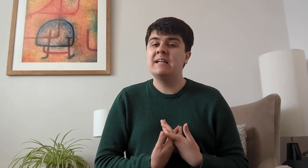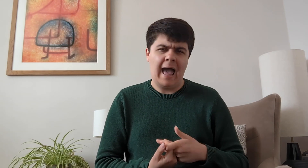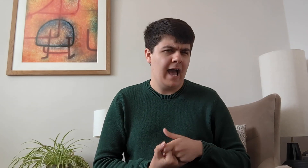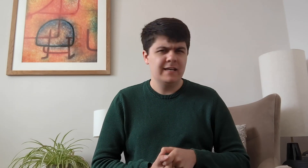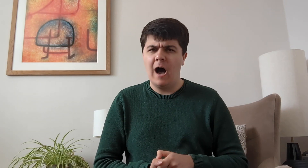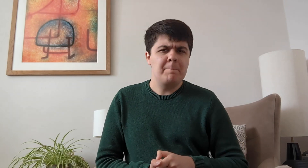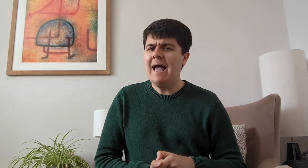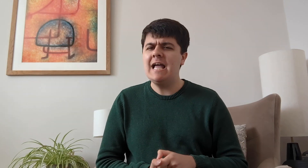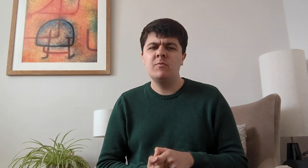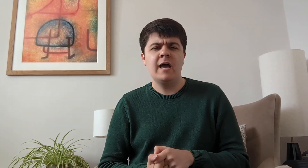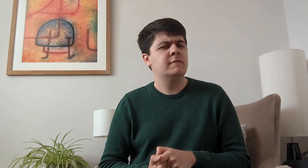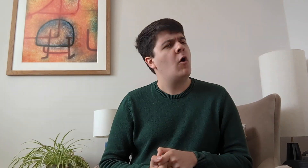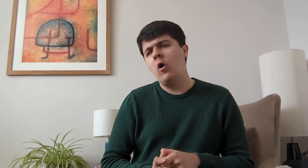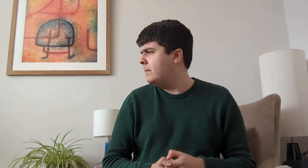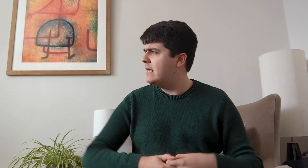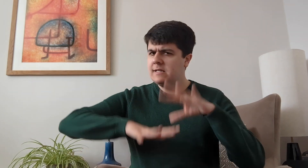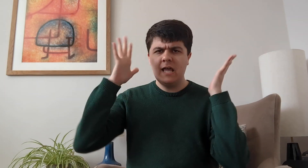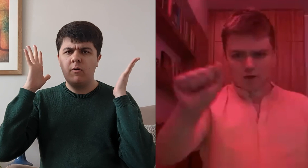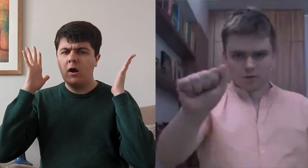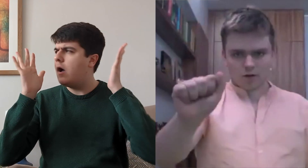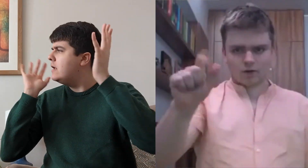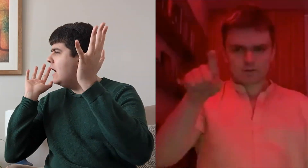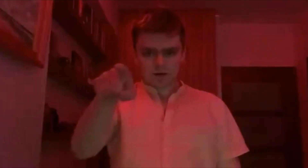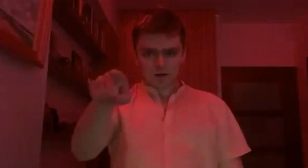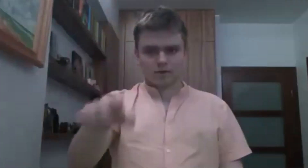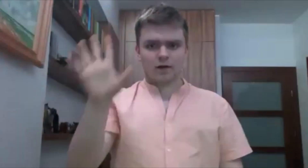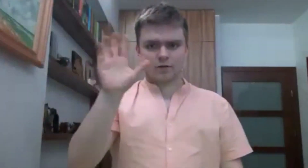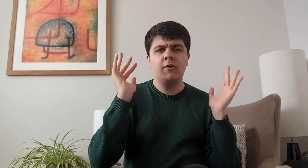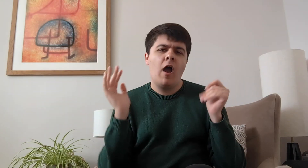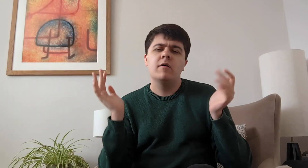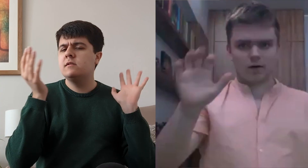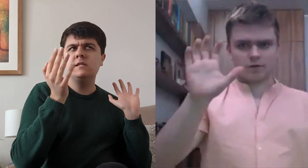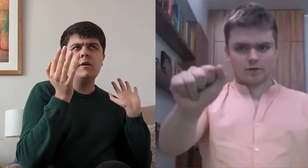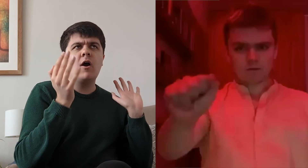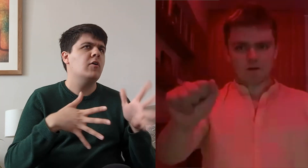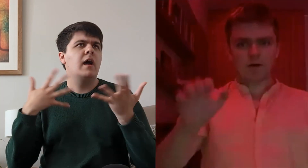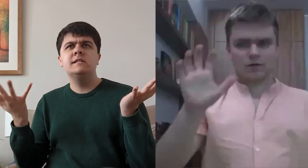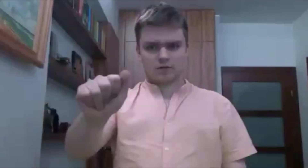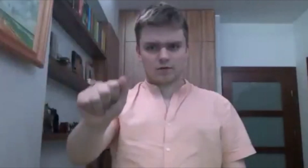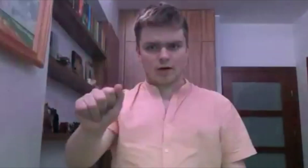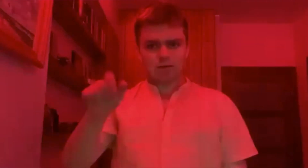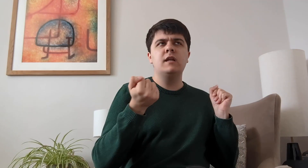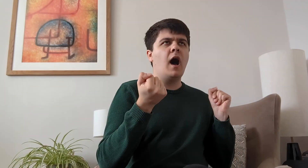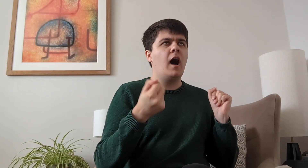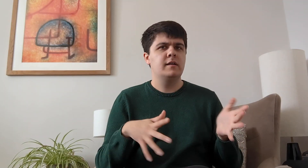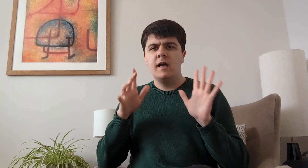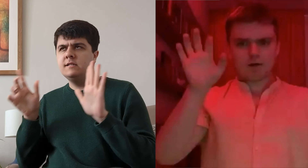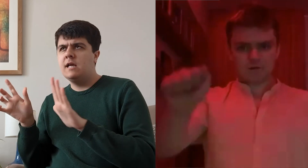Edgar cannot pay rent for me. Zero dot zero zero zero dot